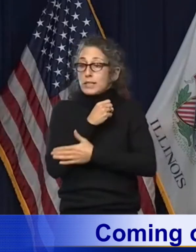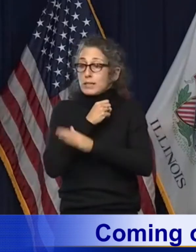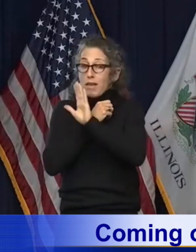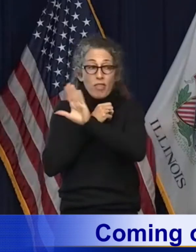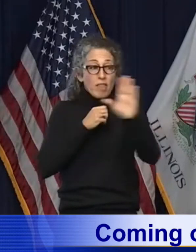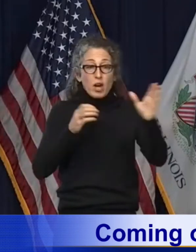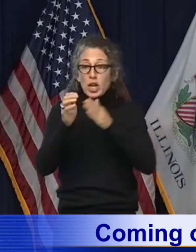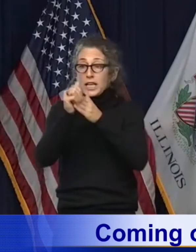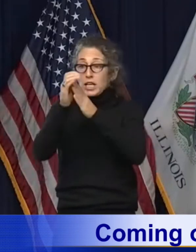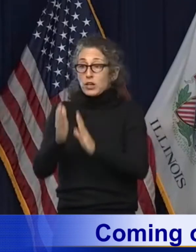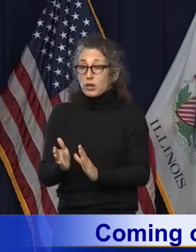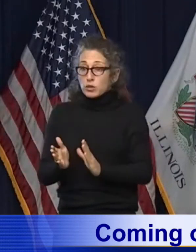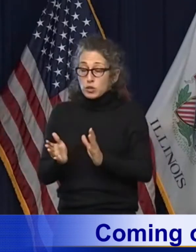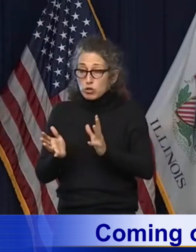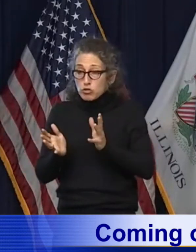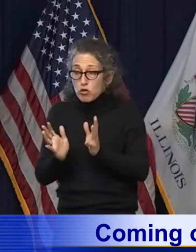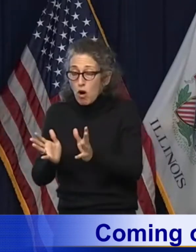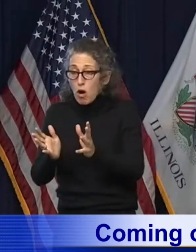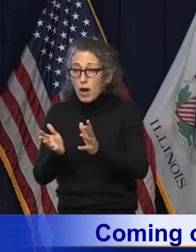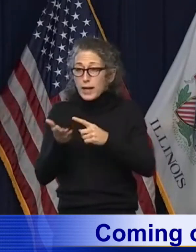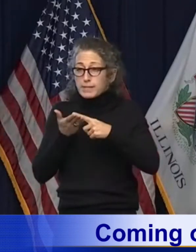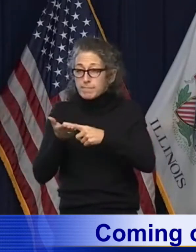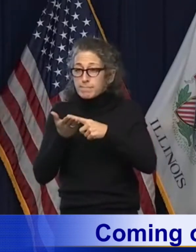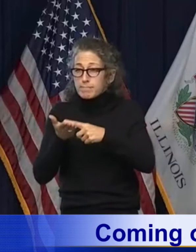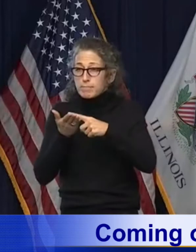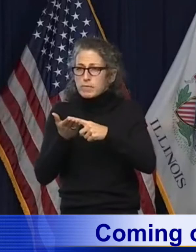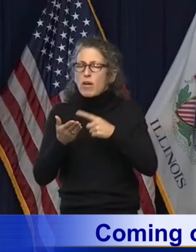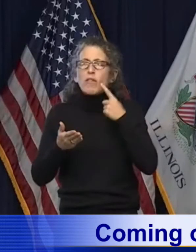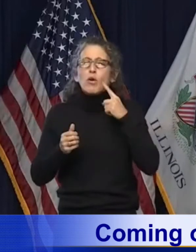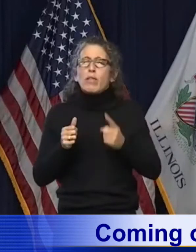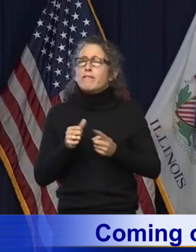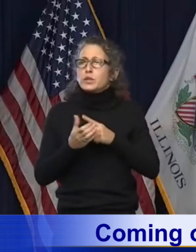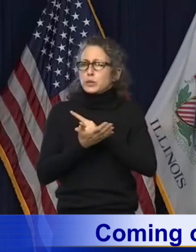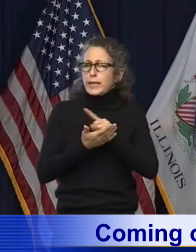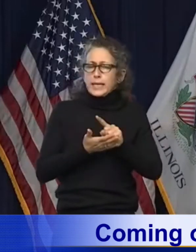about the fact that since we were focusing on hospitals just for week one,